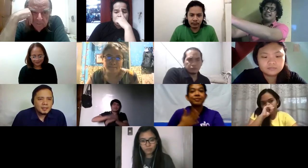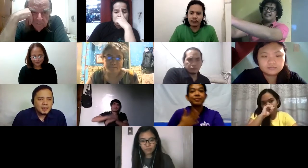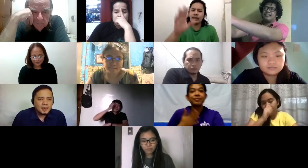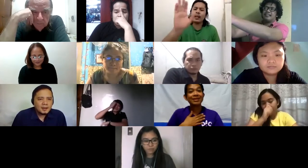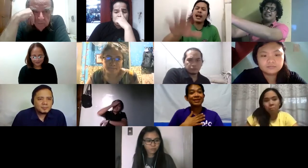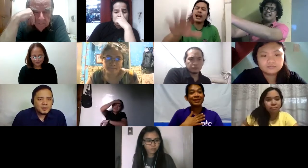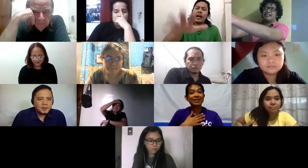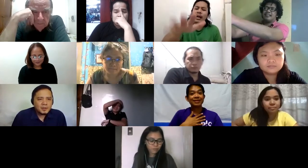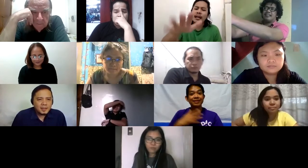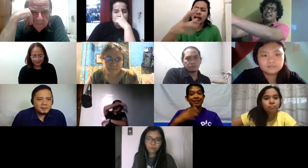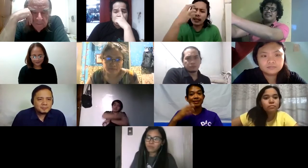Okay.